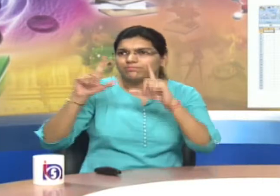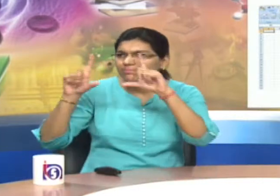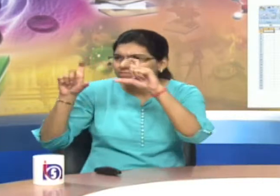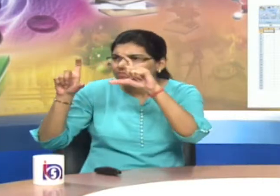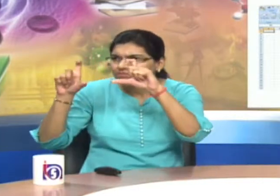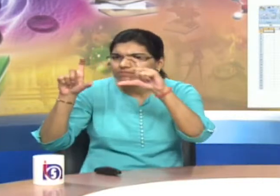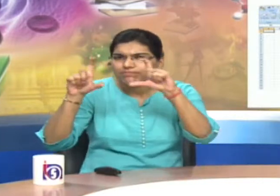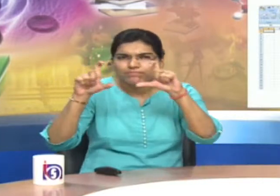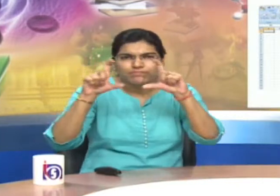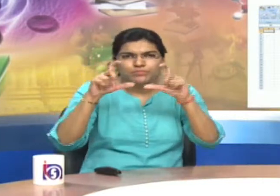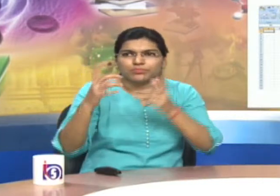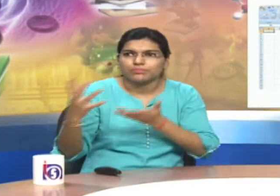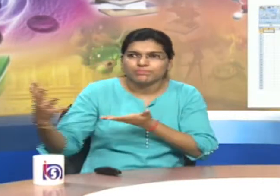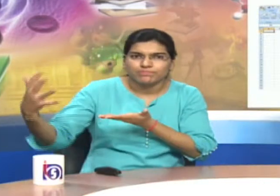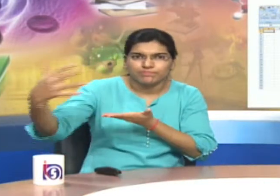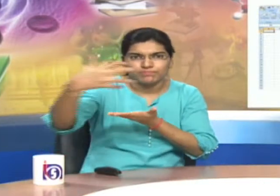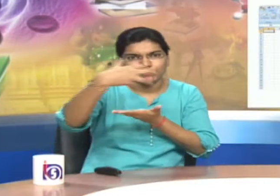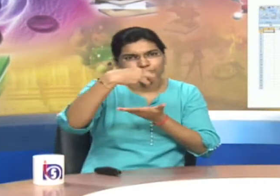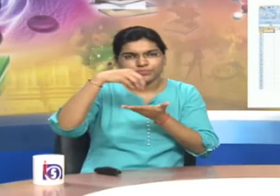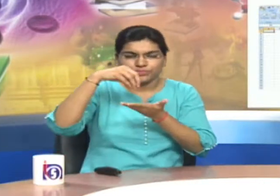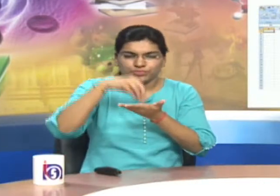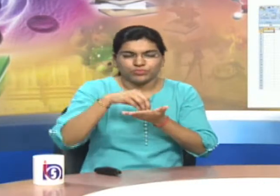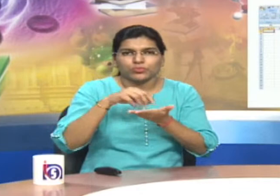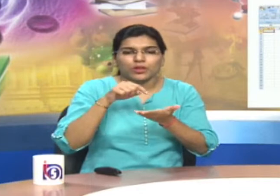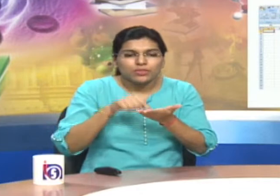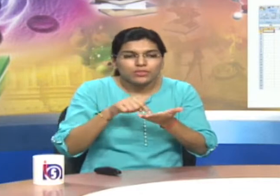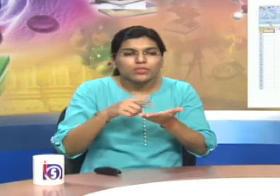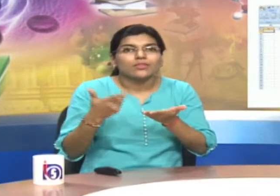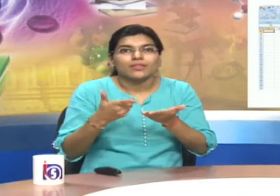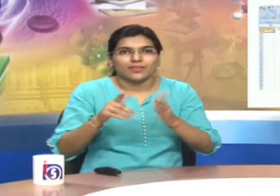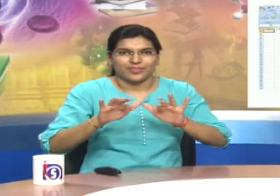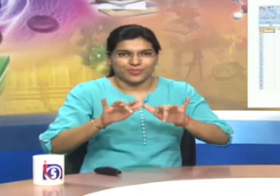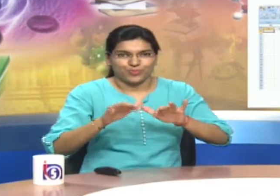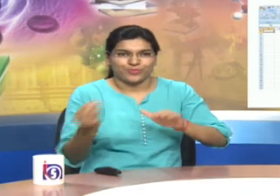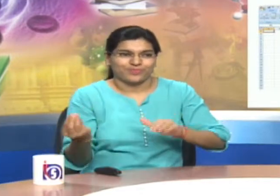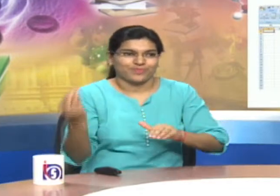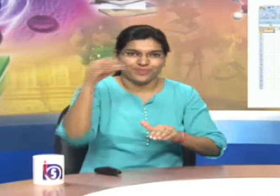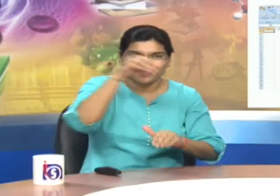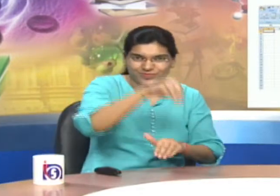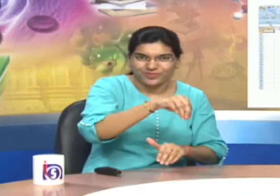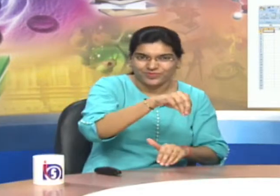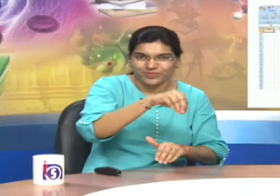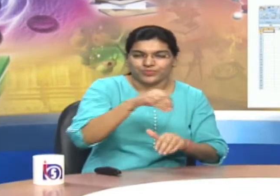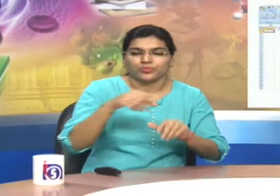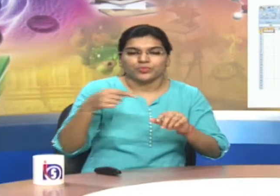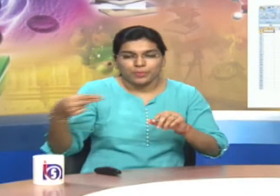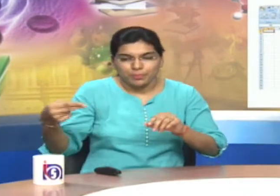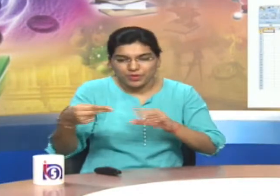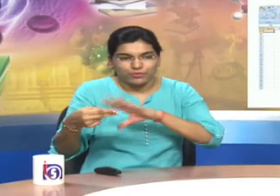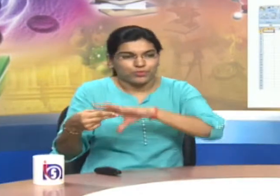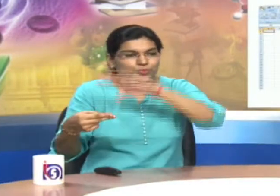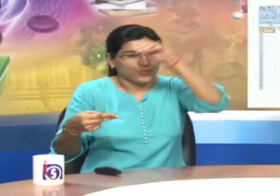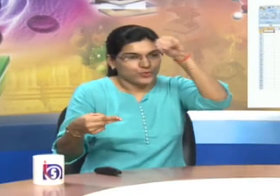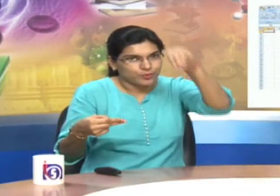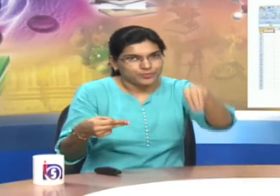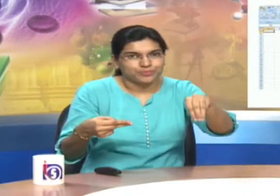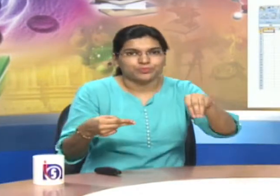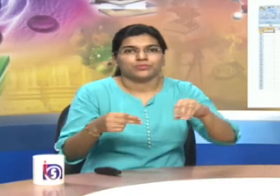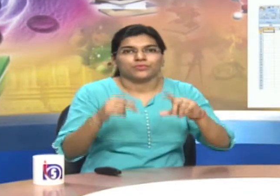just clicked in your mobile or camera and collected that. All those images you can put in your computer through